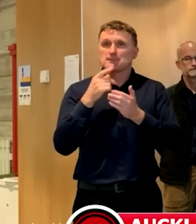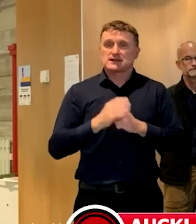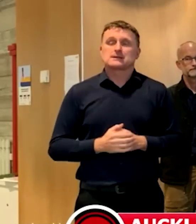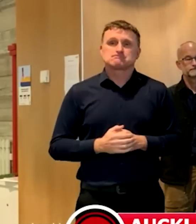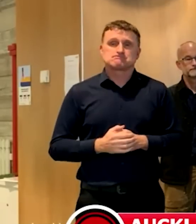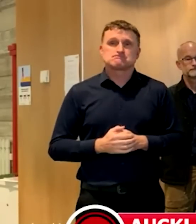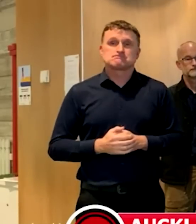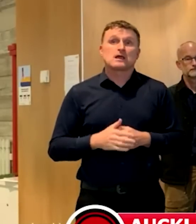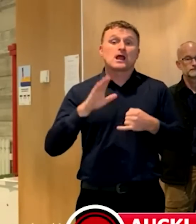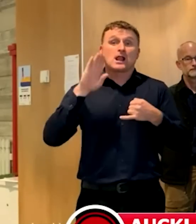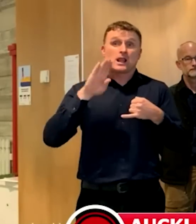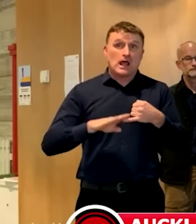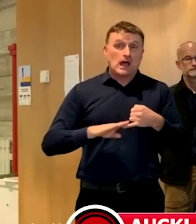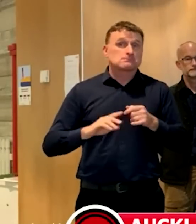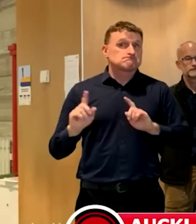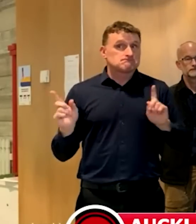Lastly,